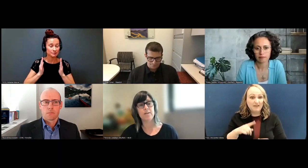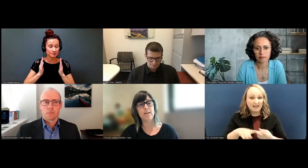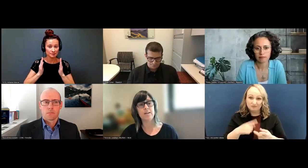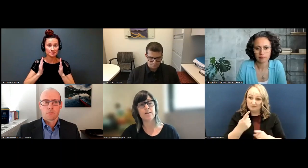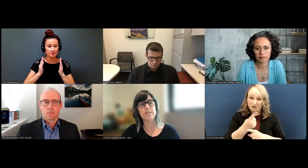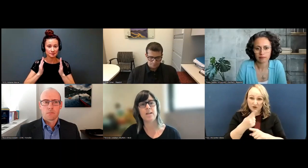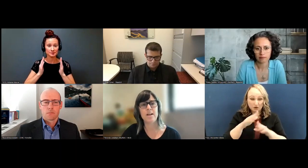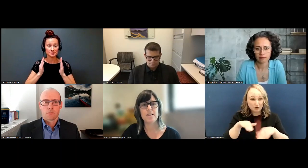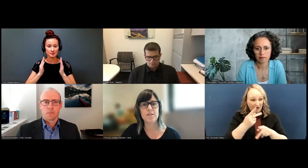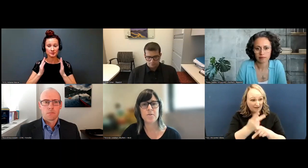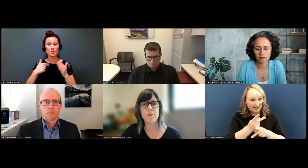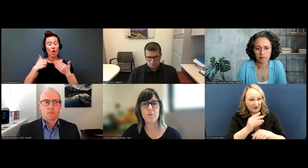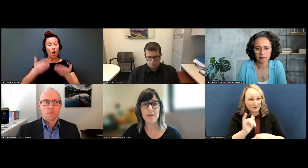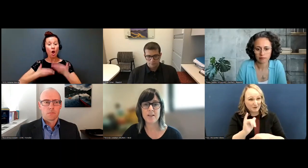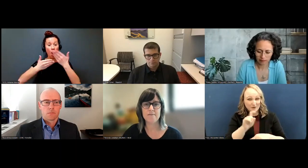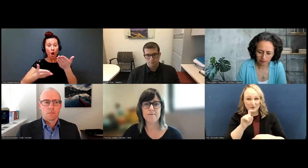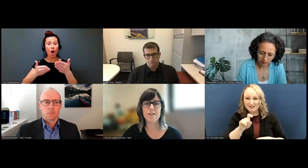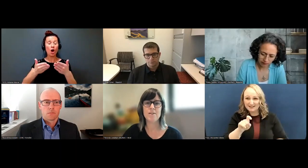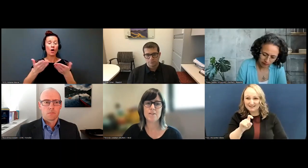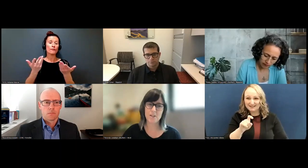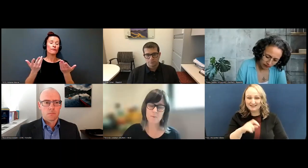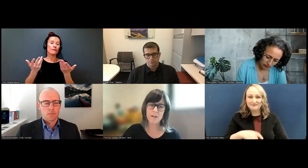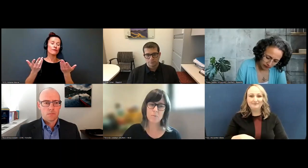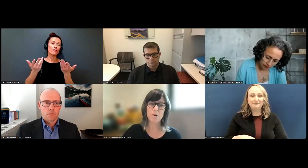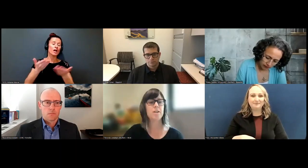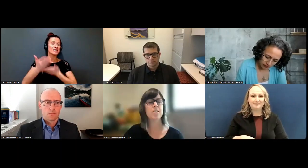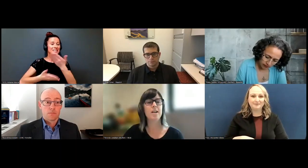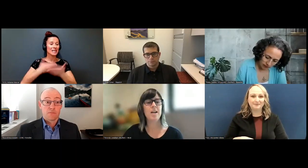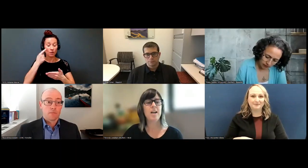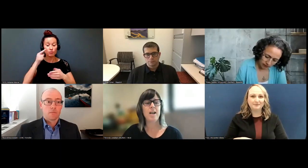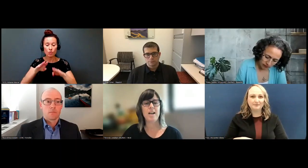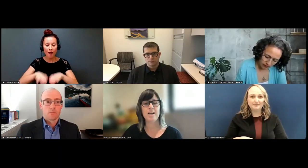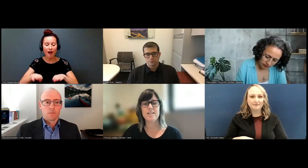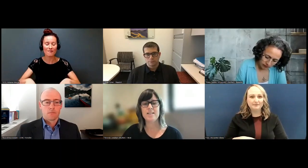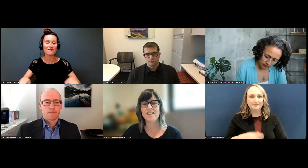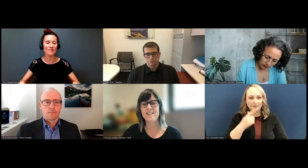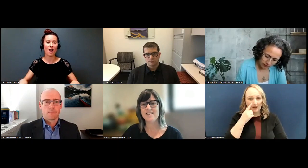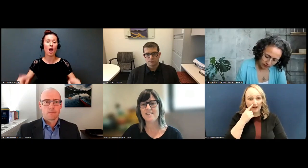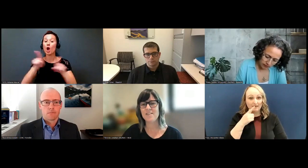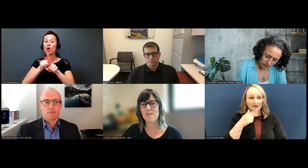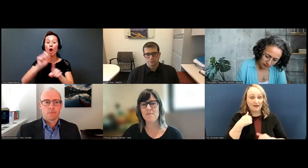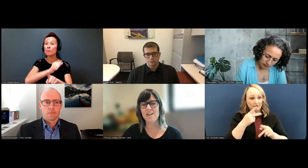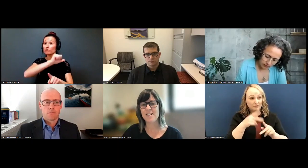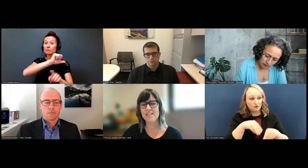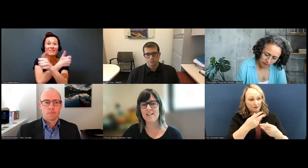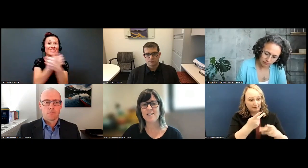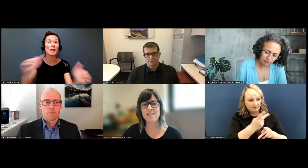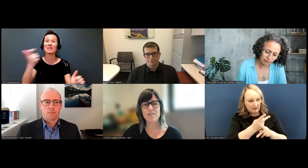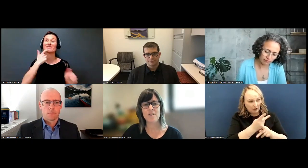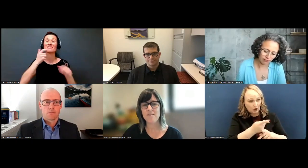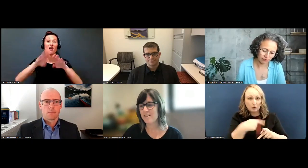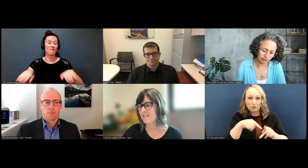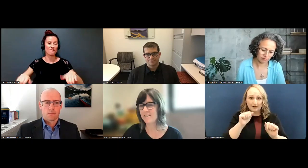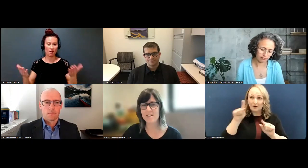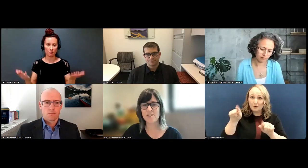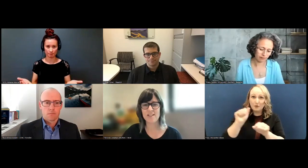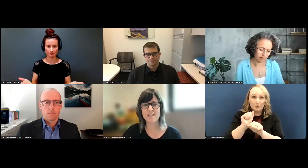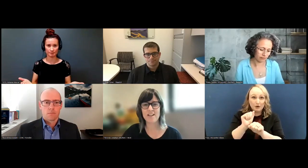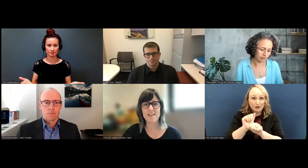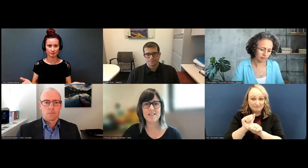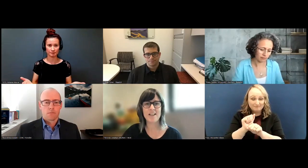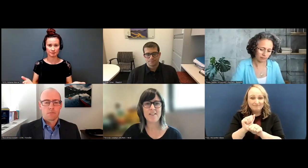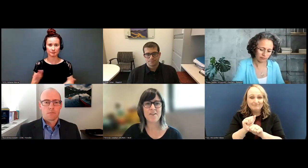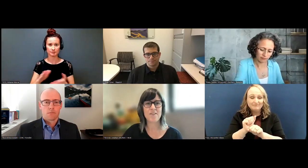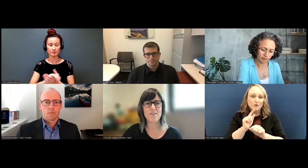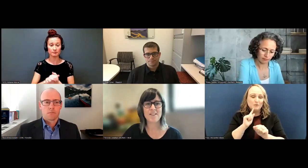in the early years so that we can work. And so I'm very excited to have this discussion and